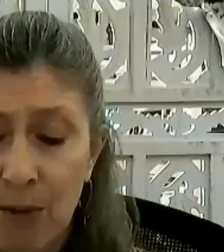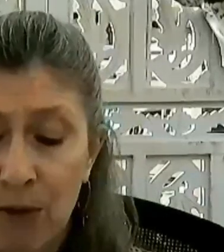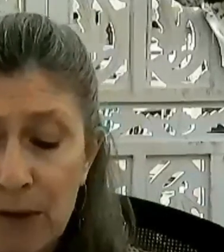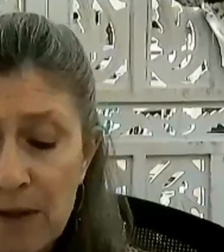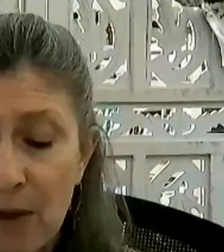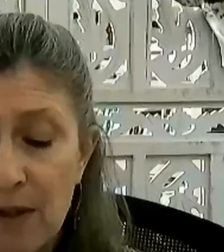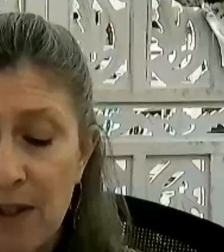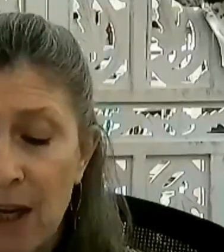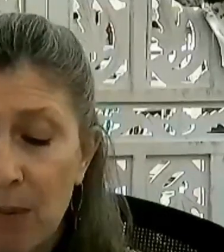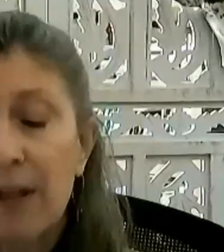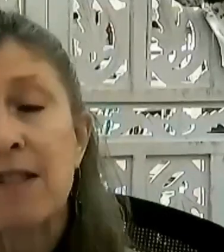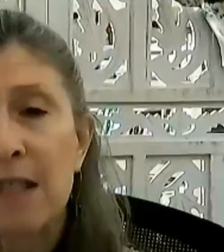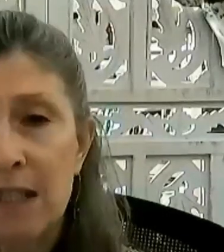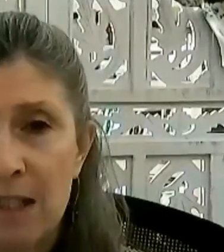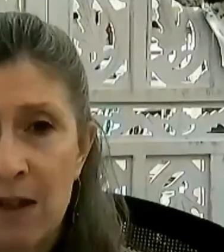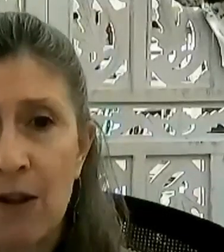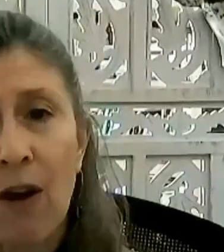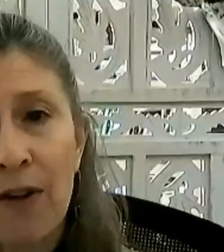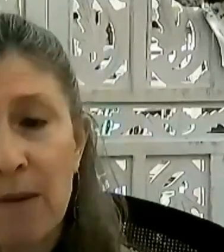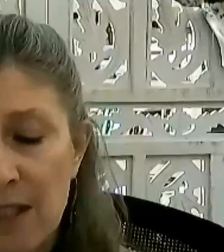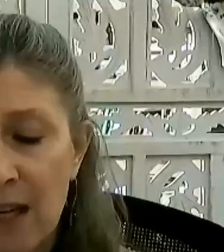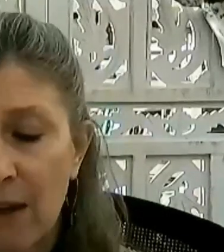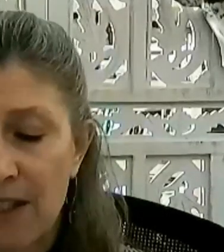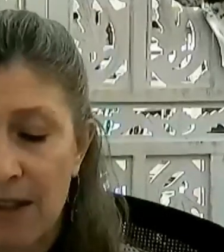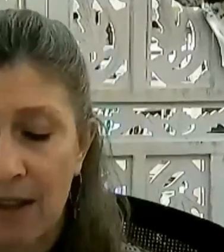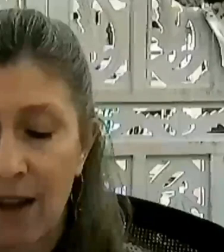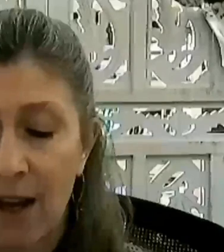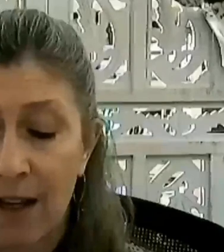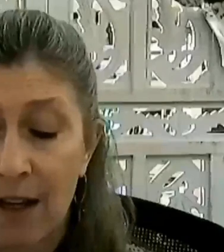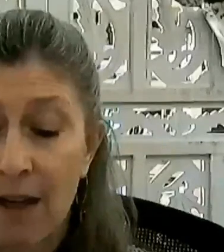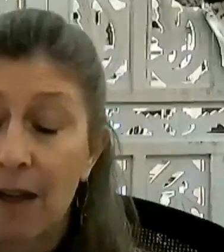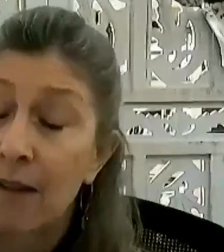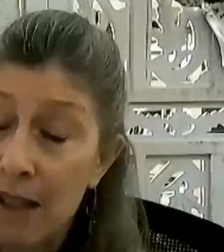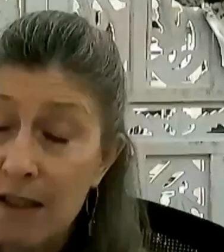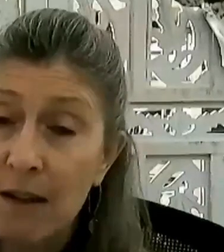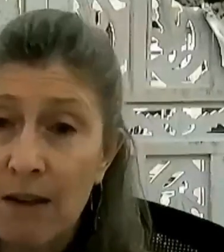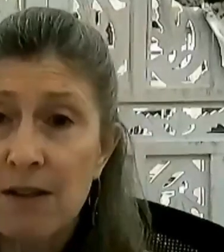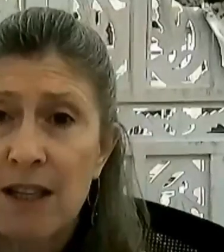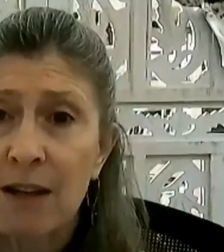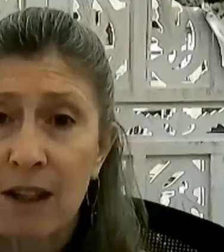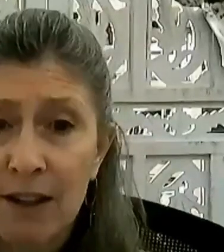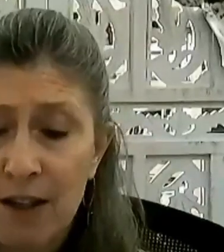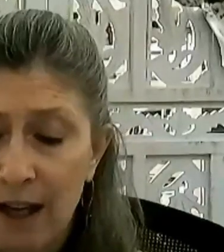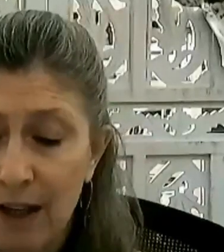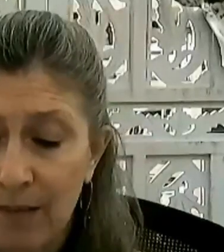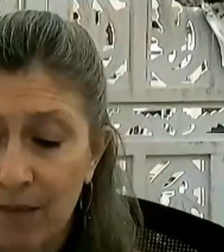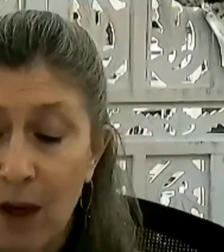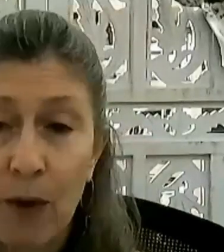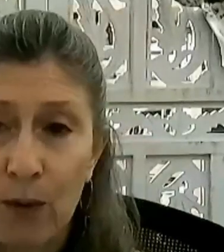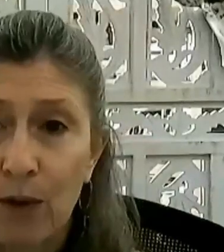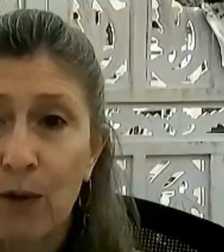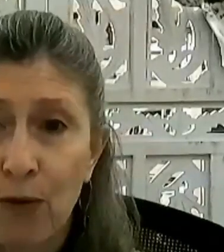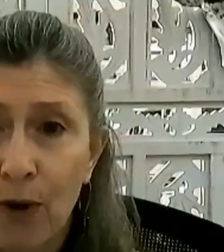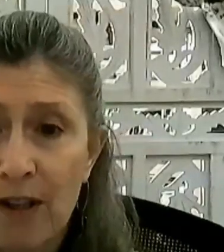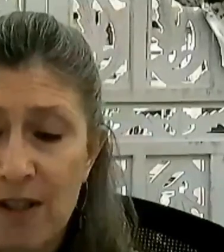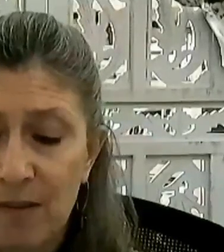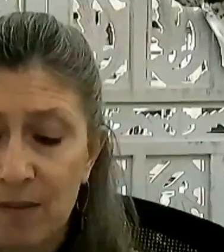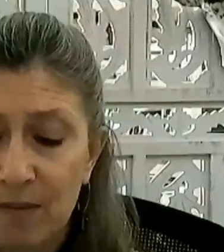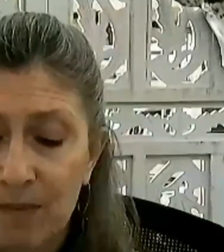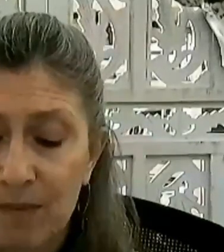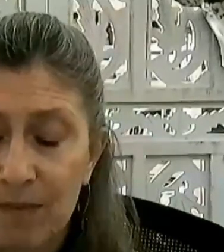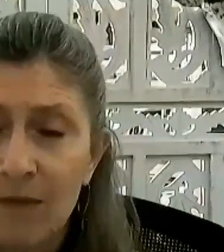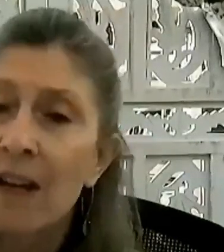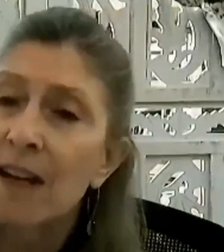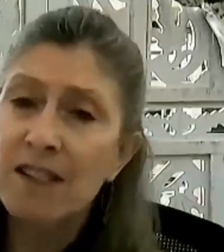of a sustainable food source because these deer are themselves in decline, thanks to large-scale clear-cutting of old-growth